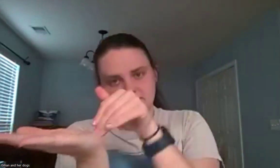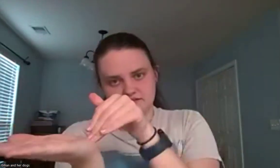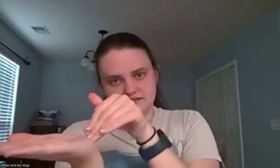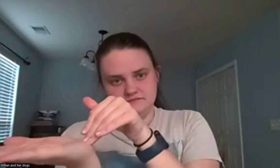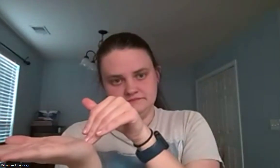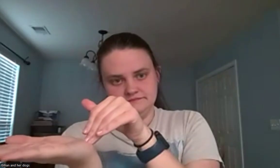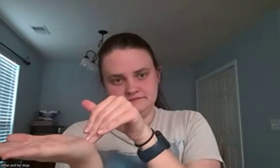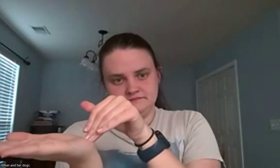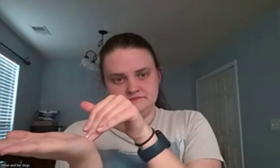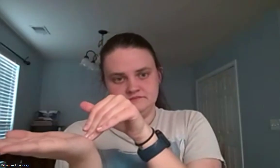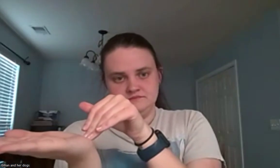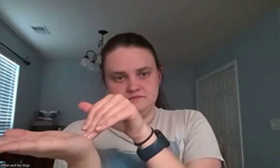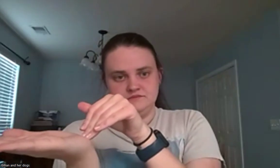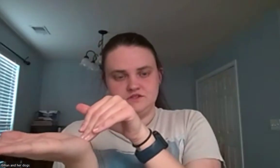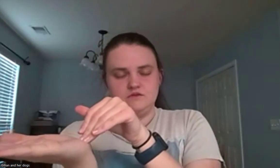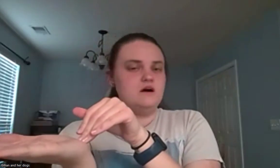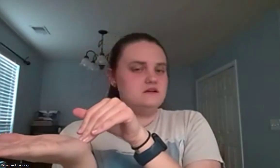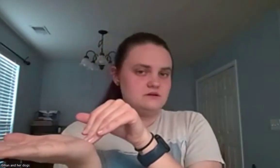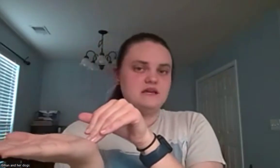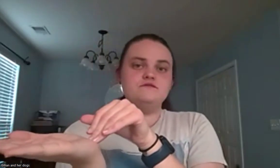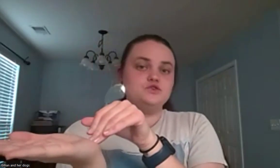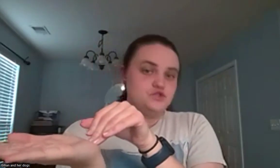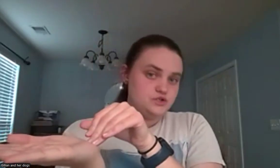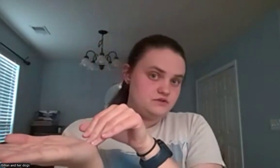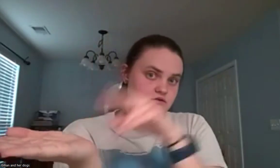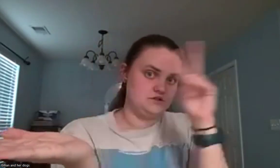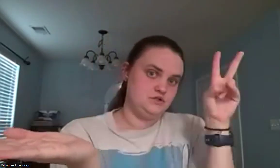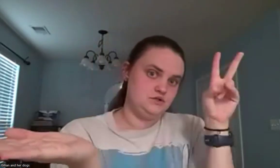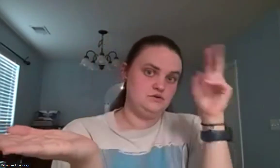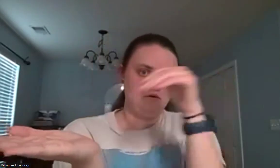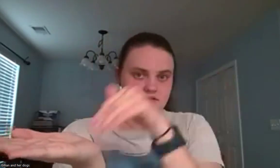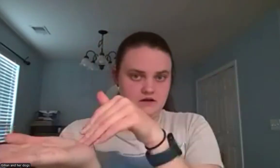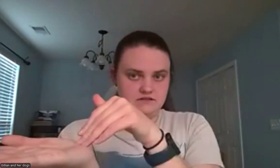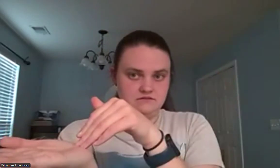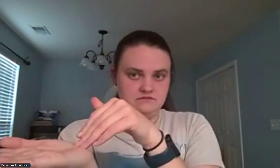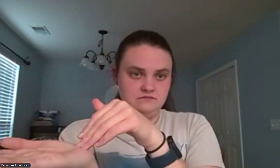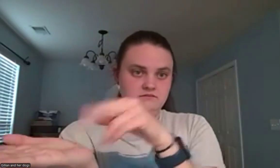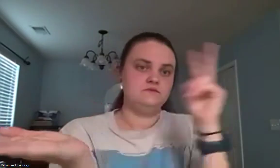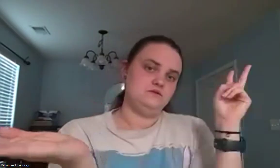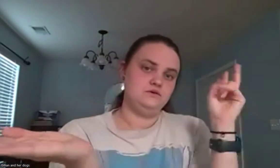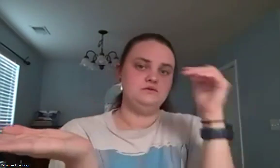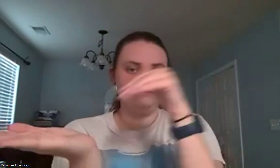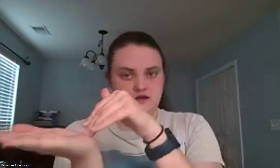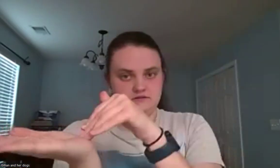1,000. So this also again for 2,000, 2,000, 2,000.